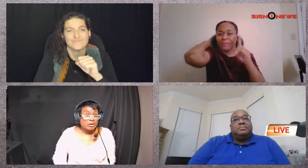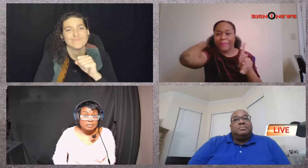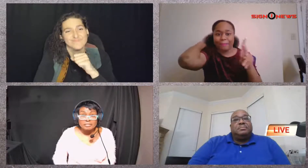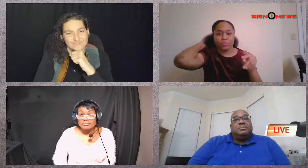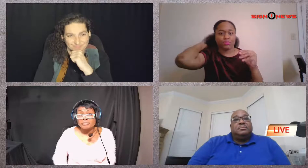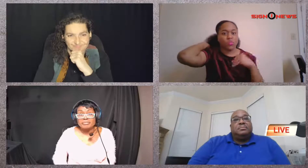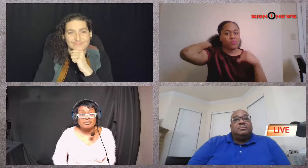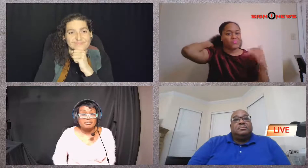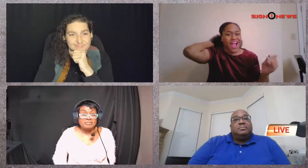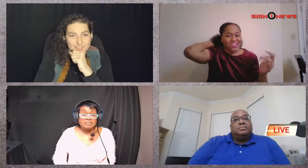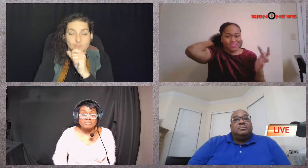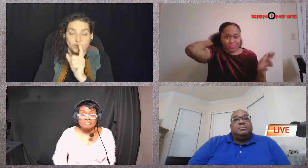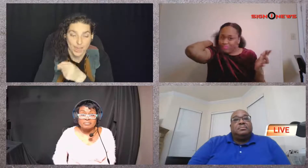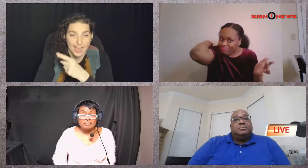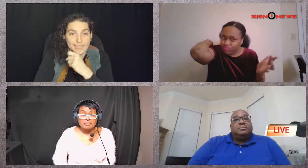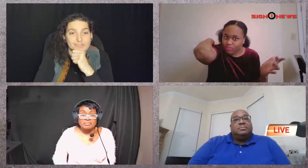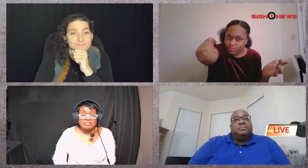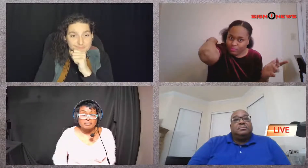More hardships.